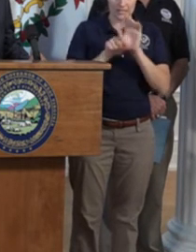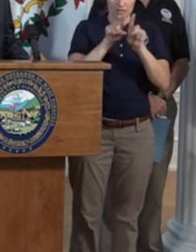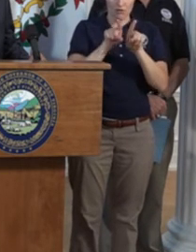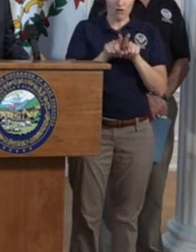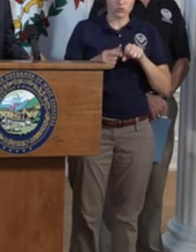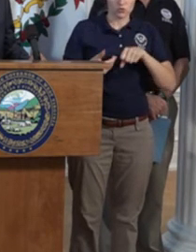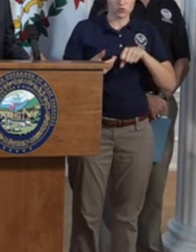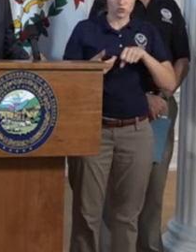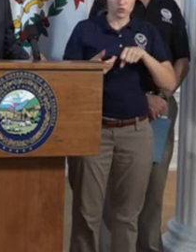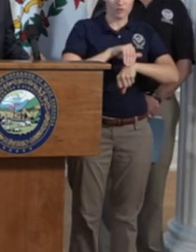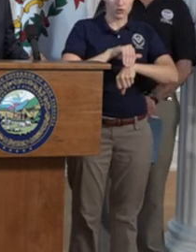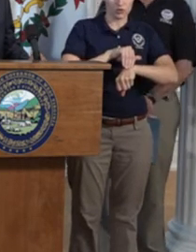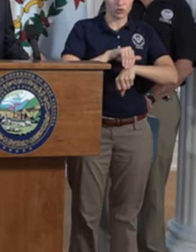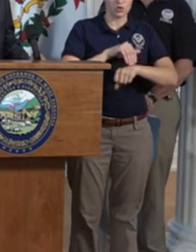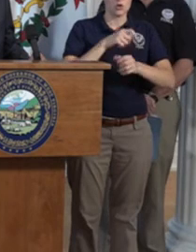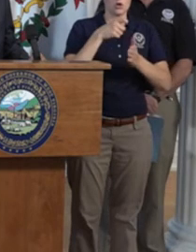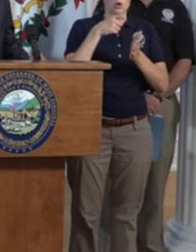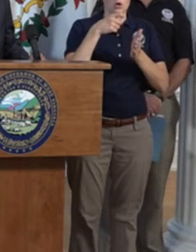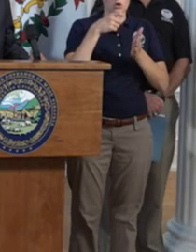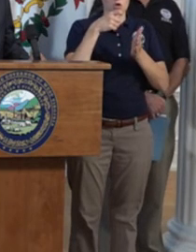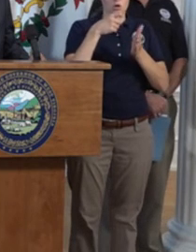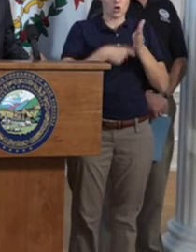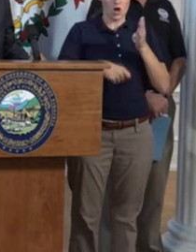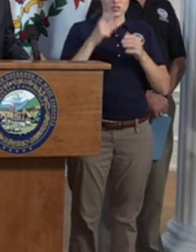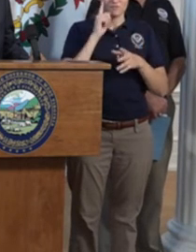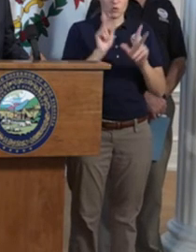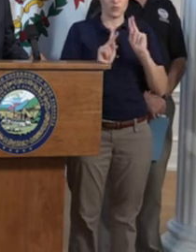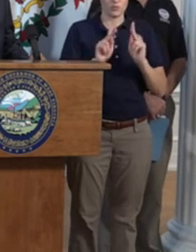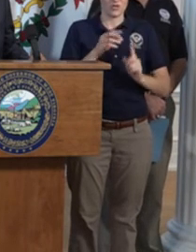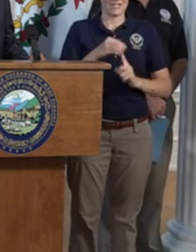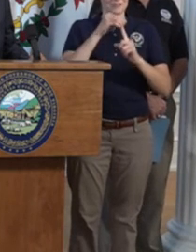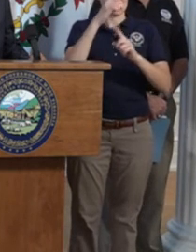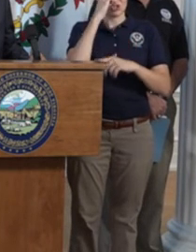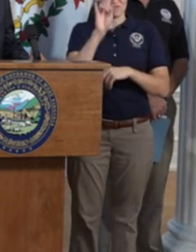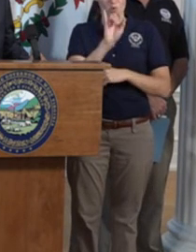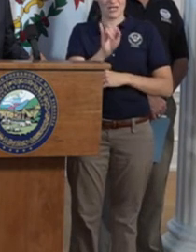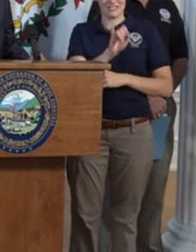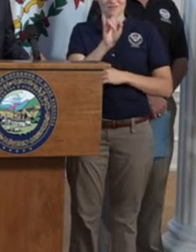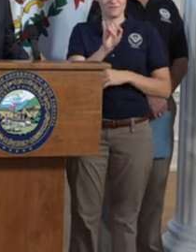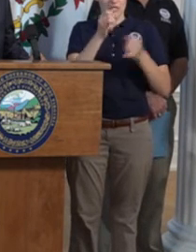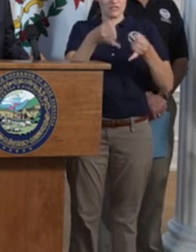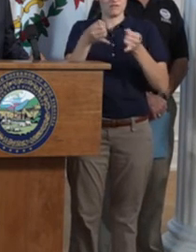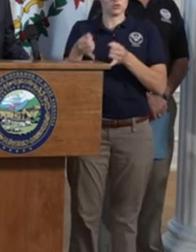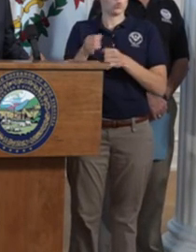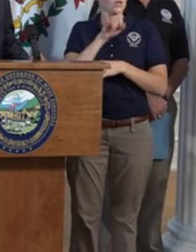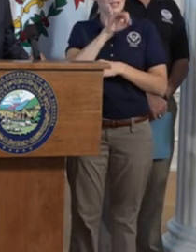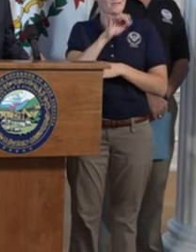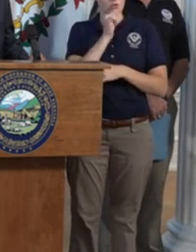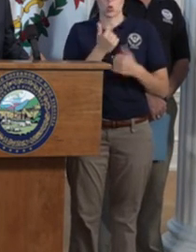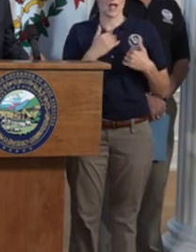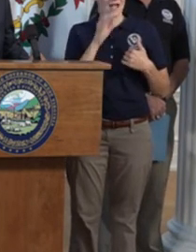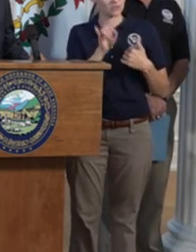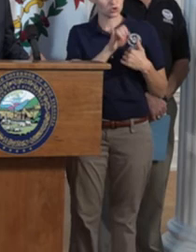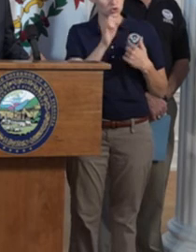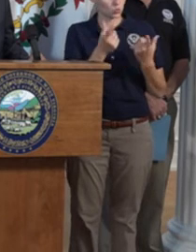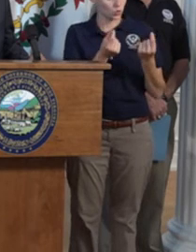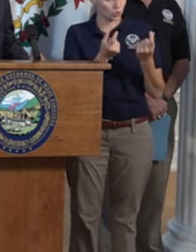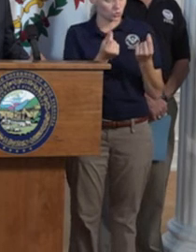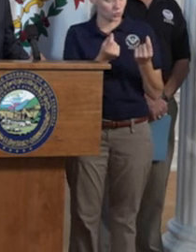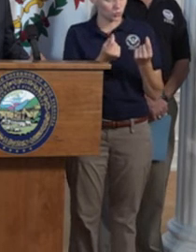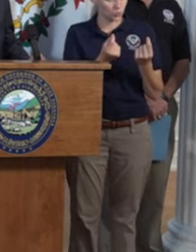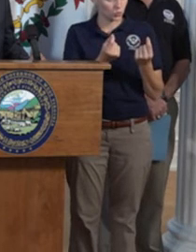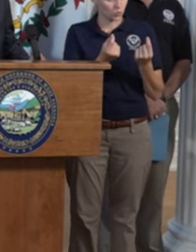costs, and especially for the individual, which, if you don't have insurance, is kind of at the limitation of that threshold